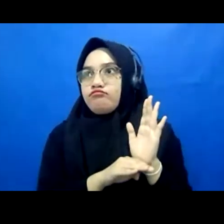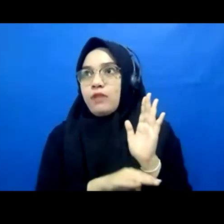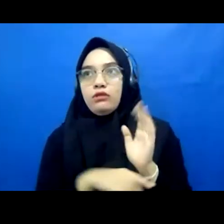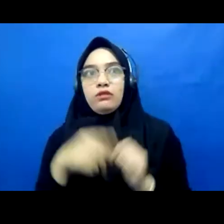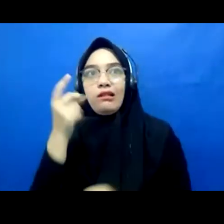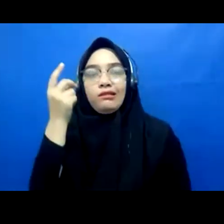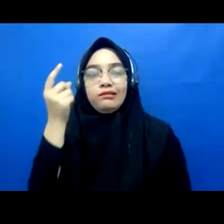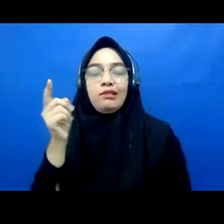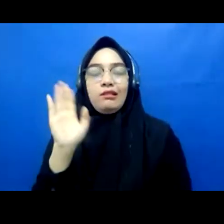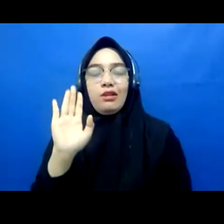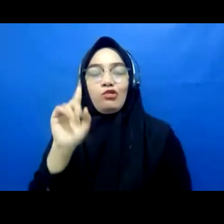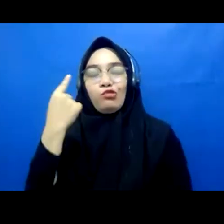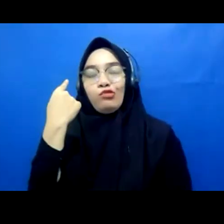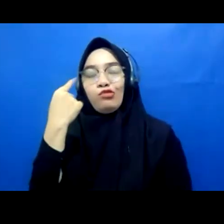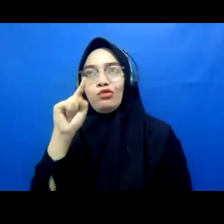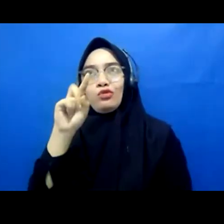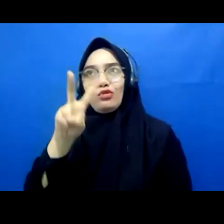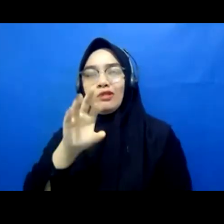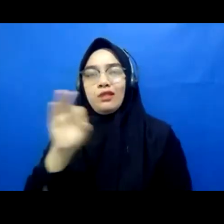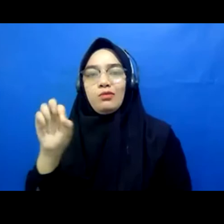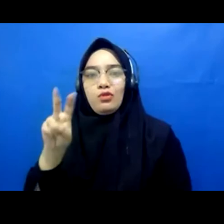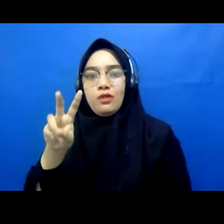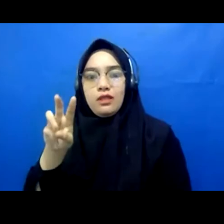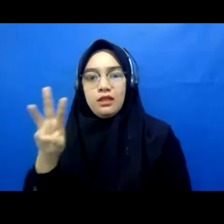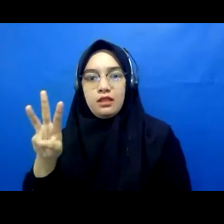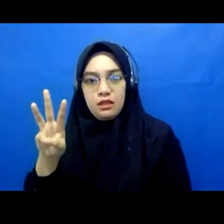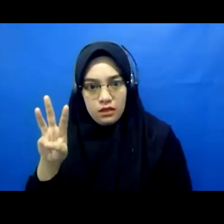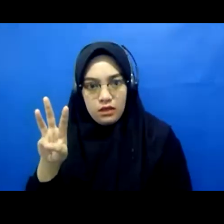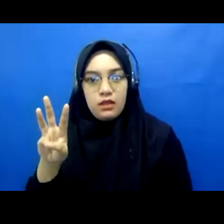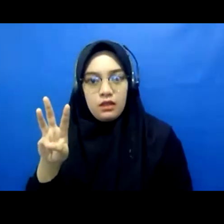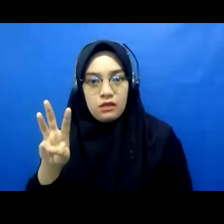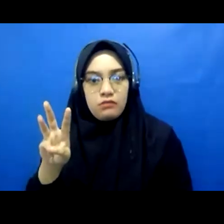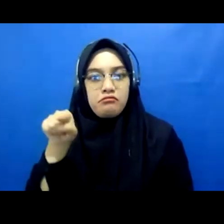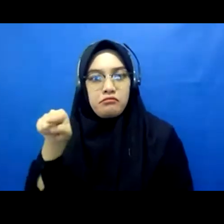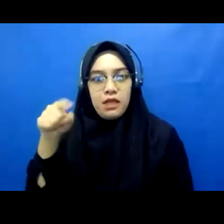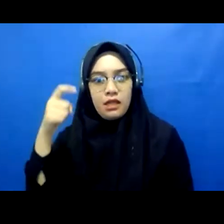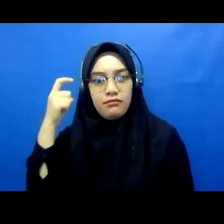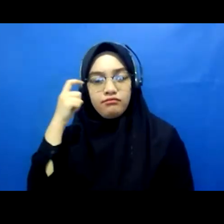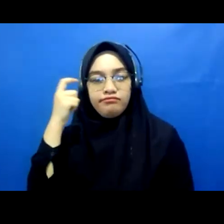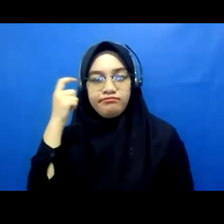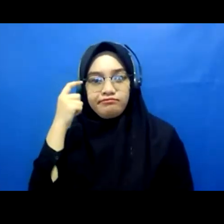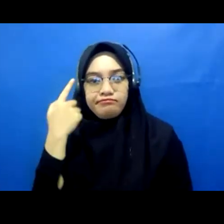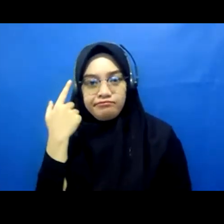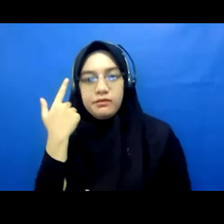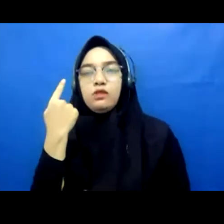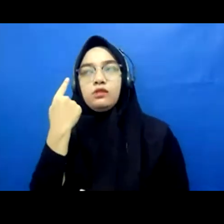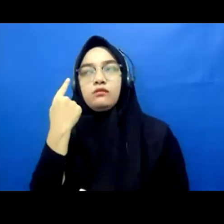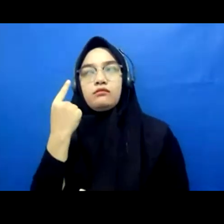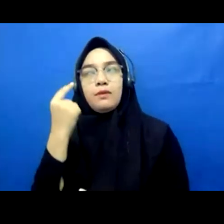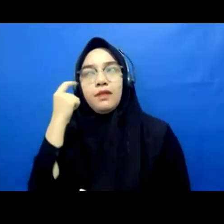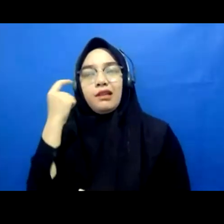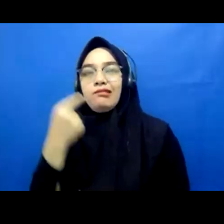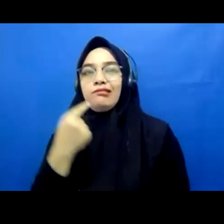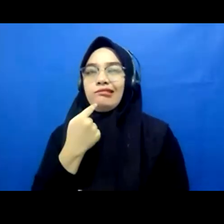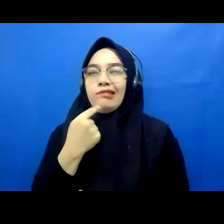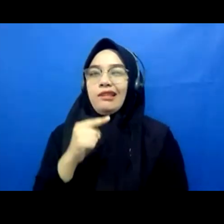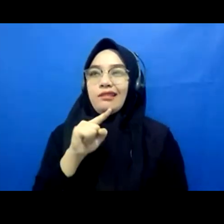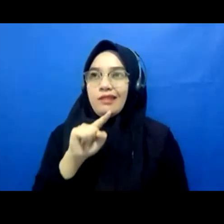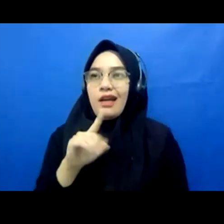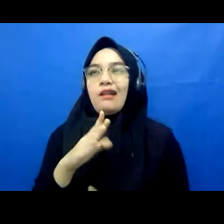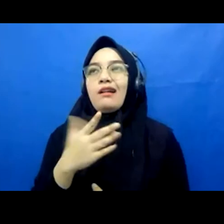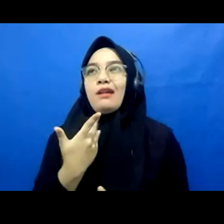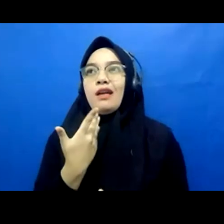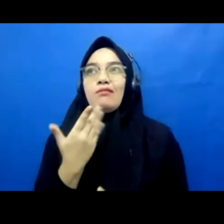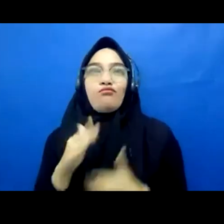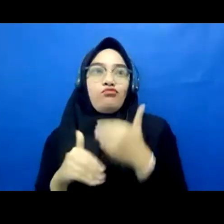2023, that's sound for me to very ensure that they've been thinking through all the process of the issue that people with